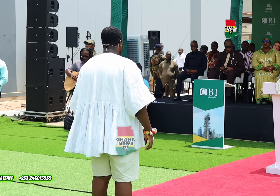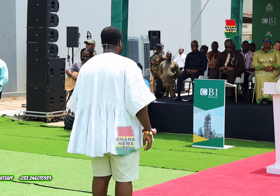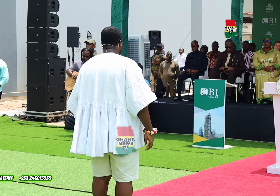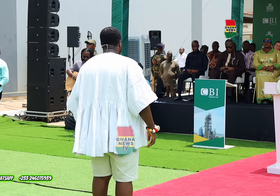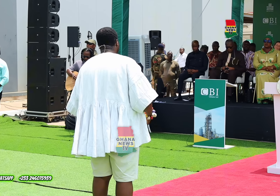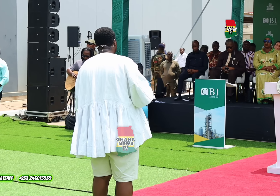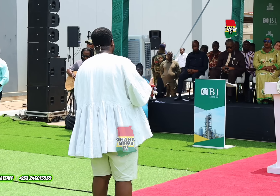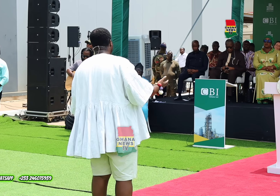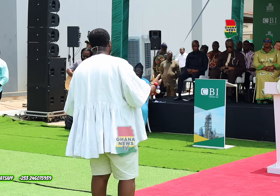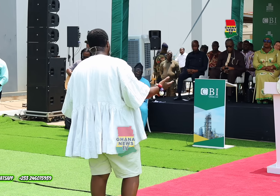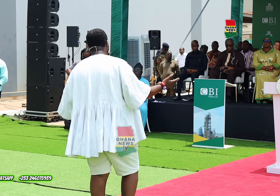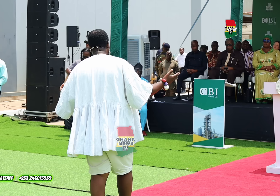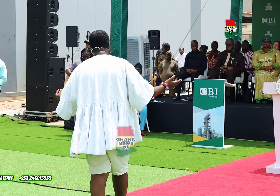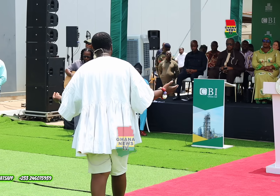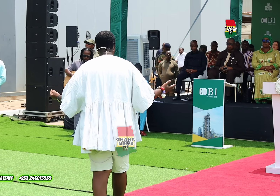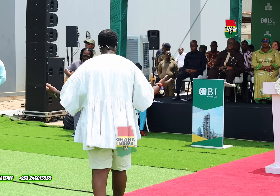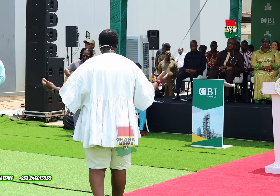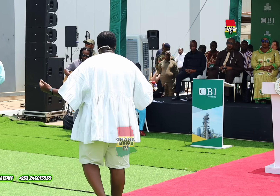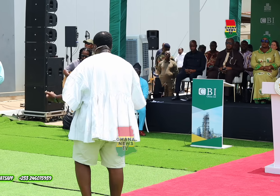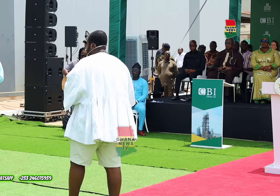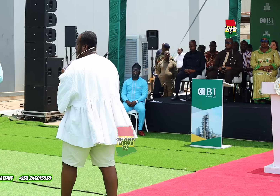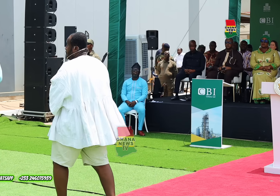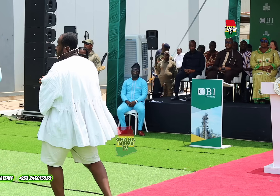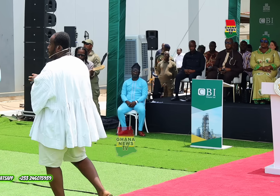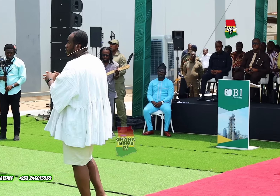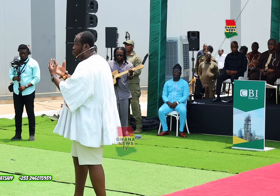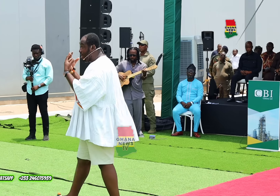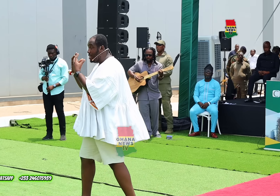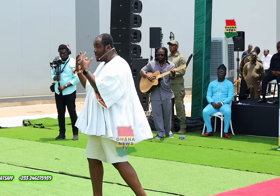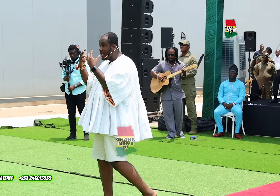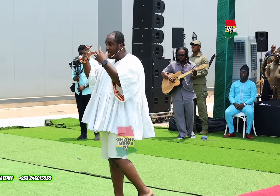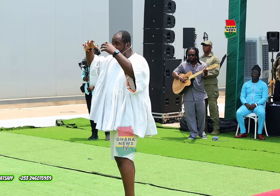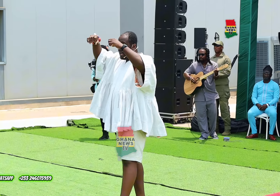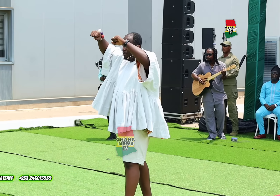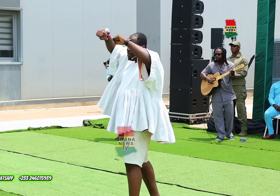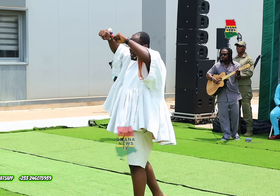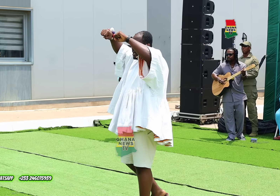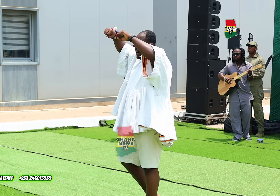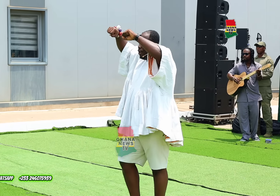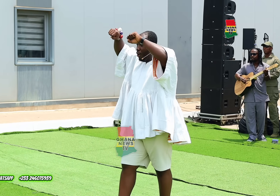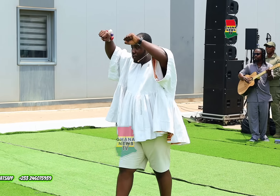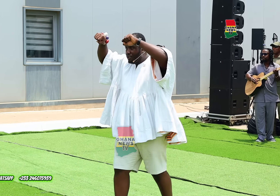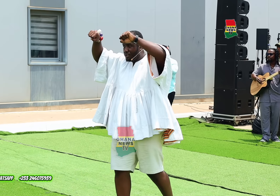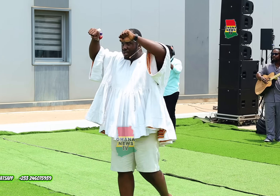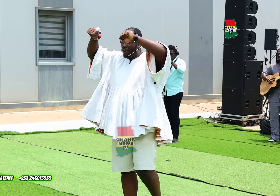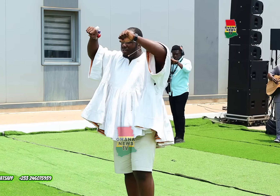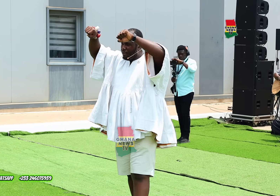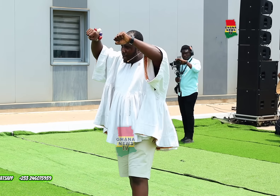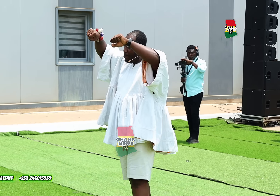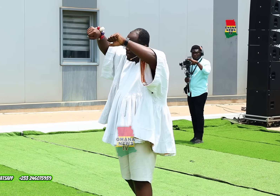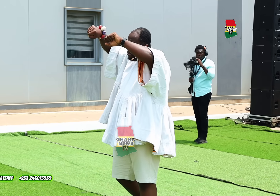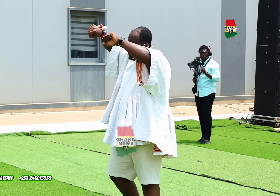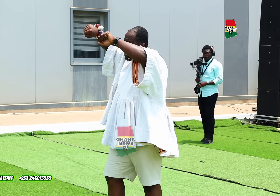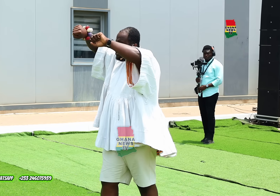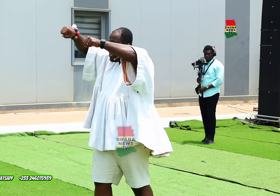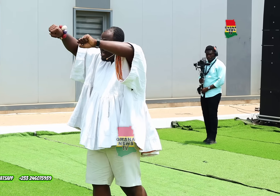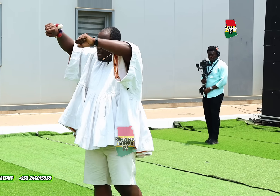times? A good matter is short. We come with the horns of the